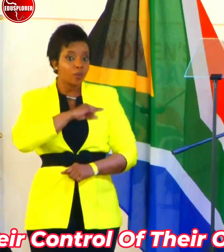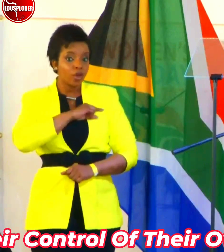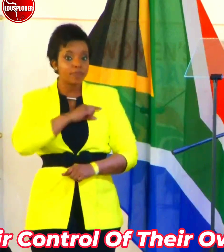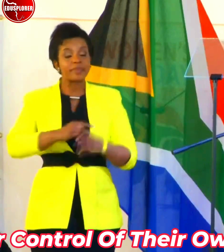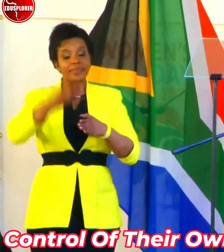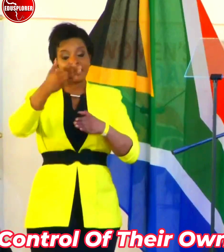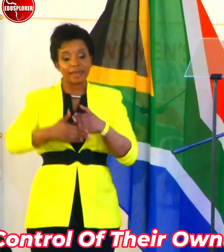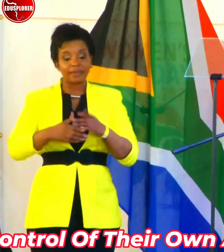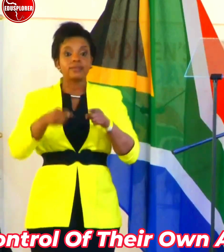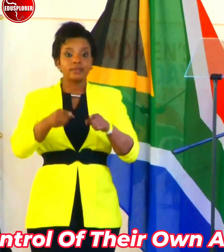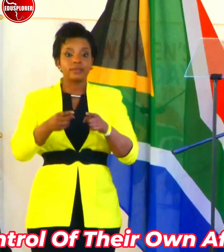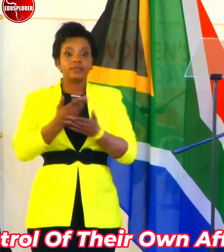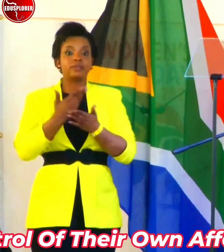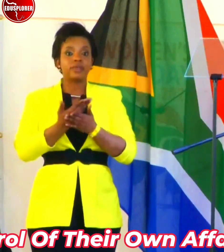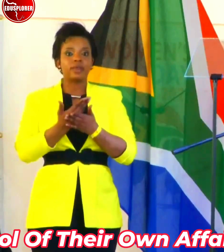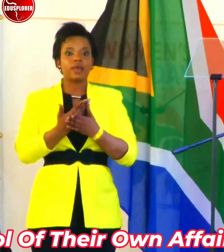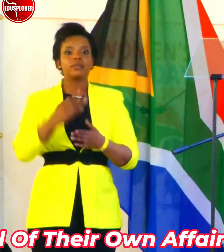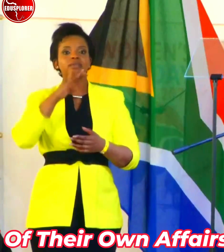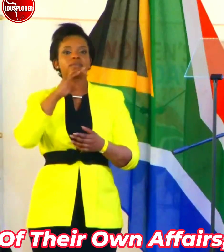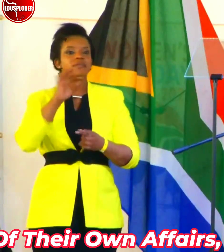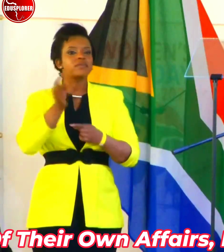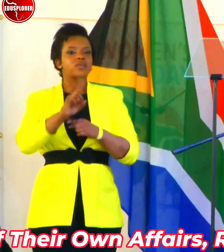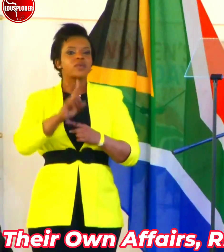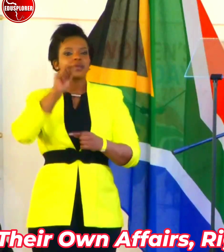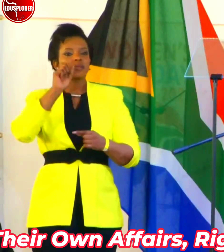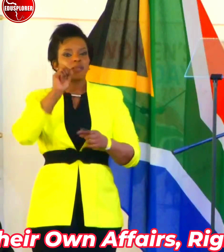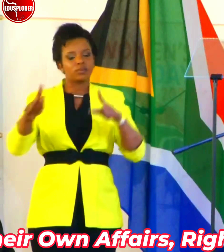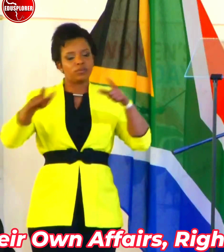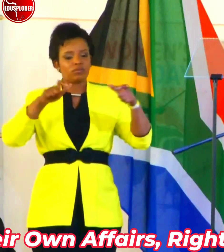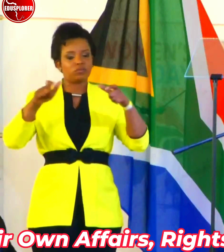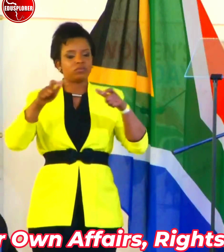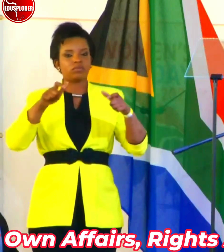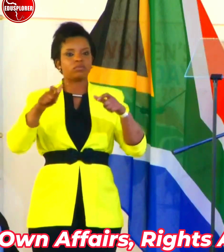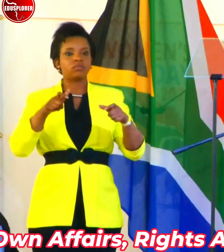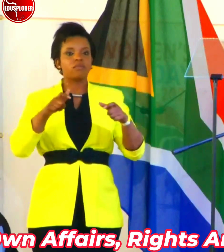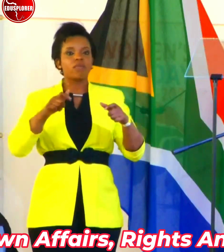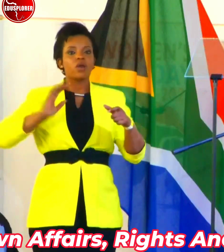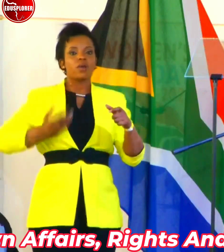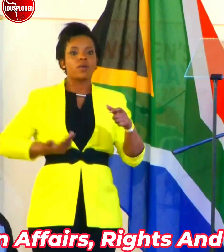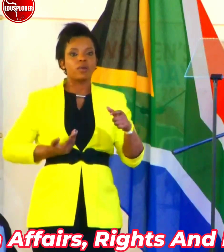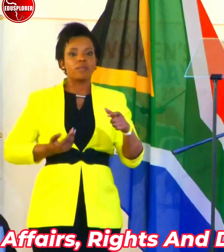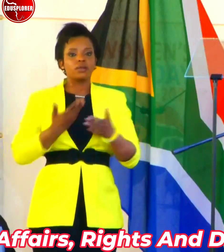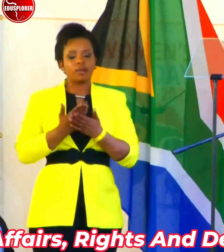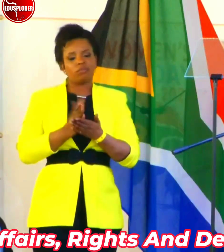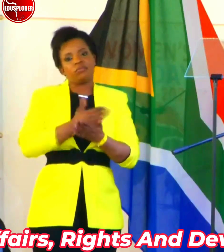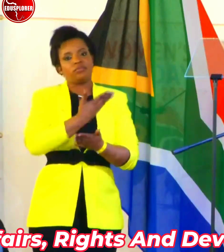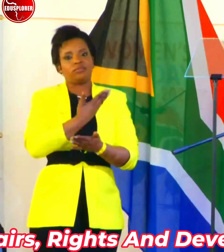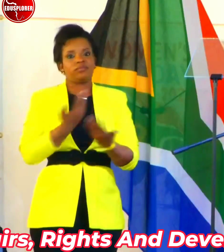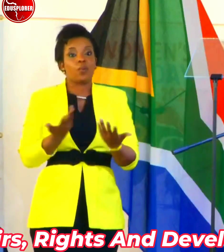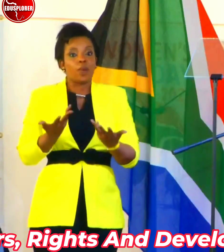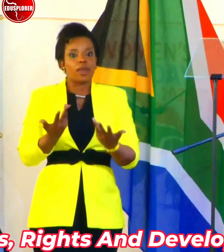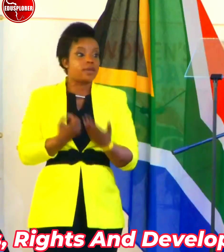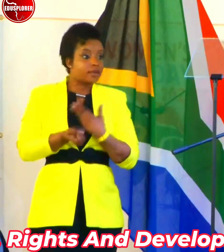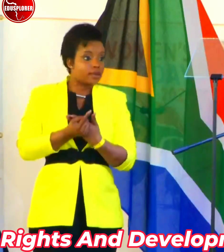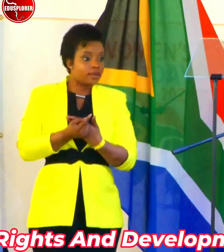a blow against patriarchy in places where patriarchy still exists. And so we want